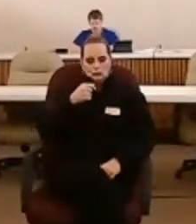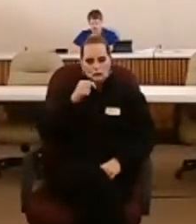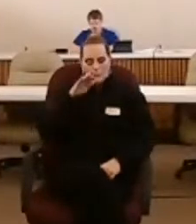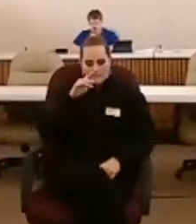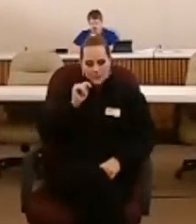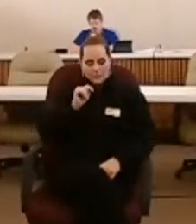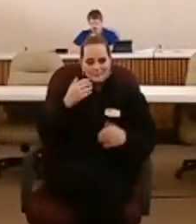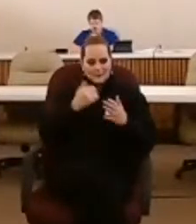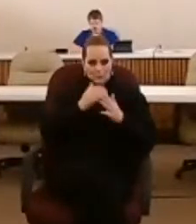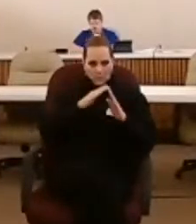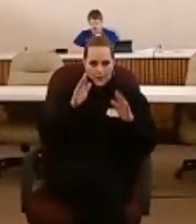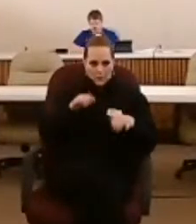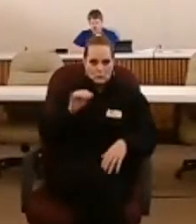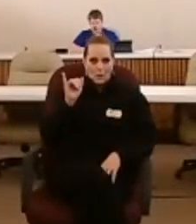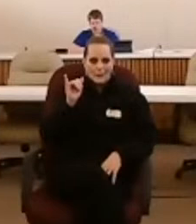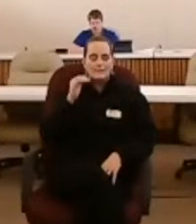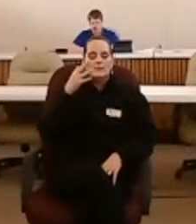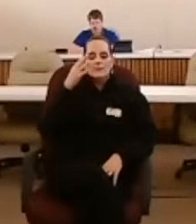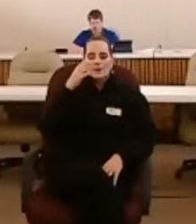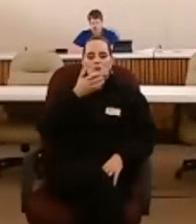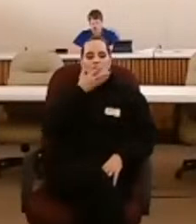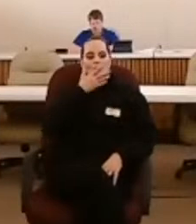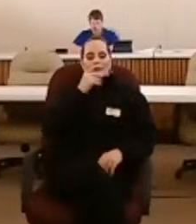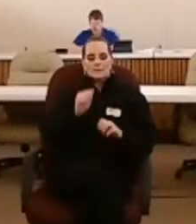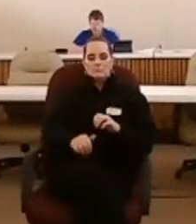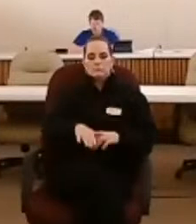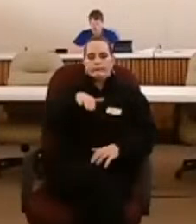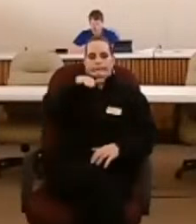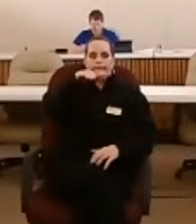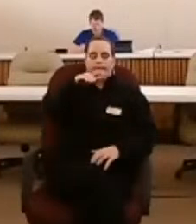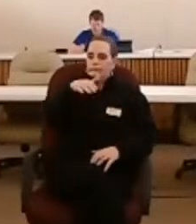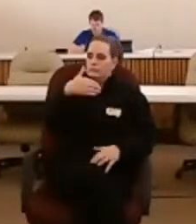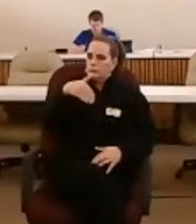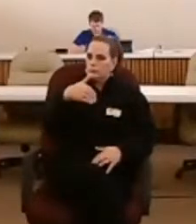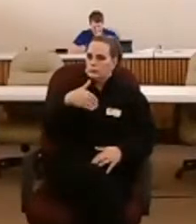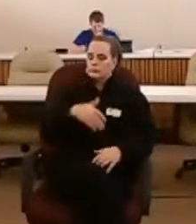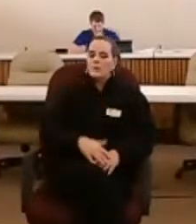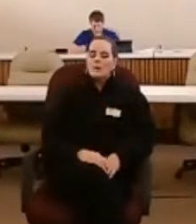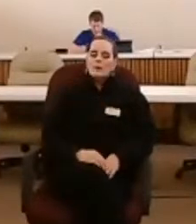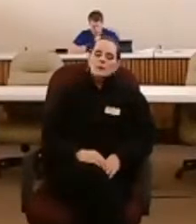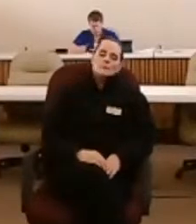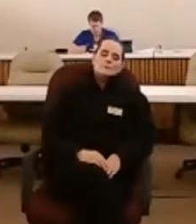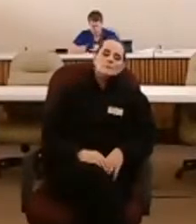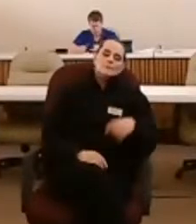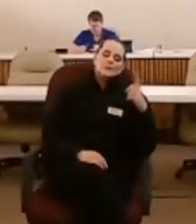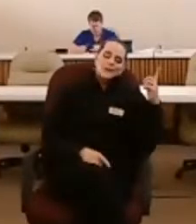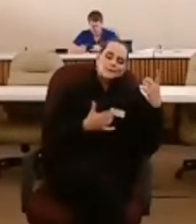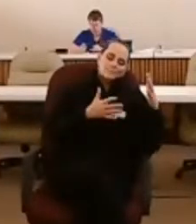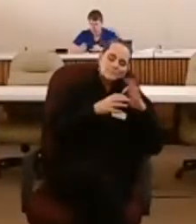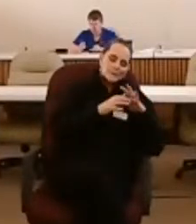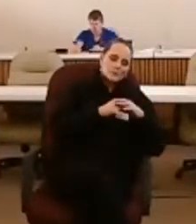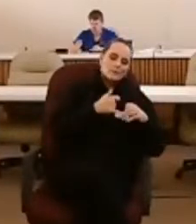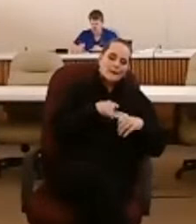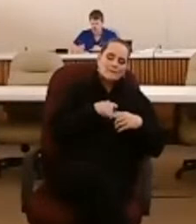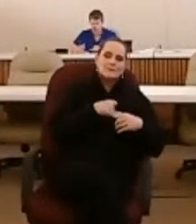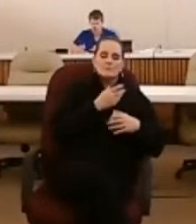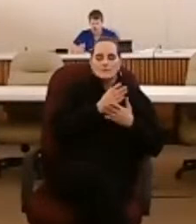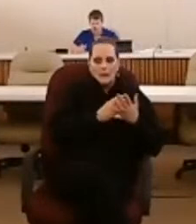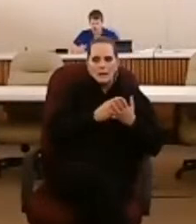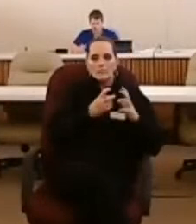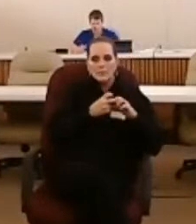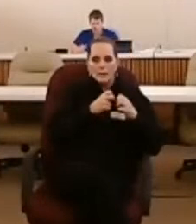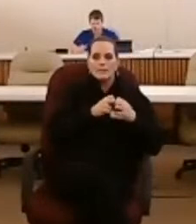there as well because the grass had gotten too long. So as I said, we've been having a few contractor issues for some of those that we sent